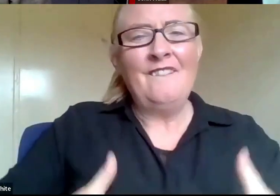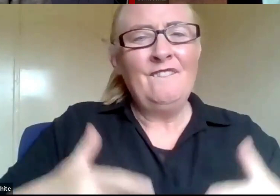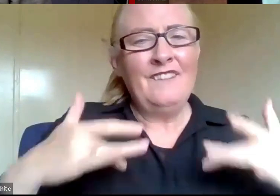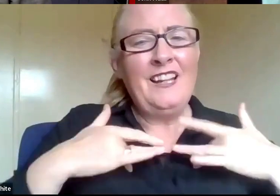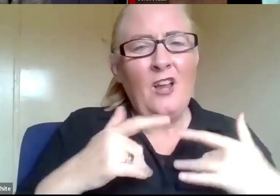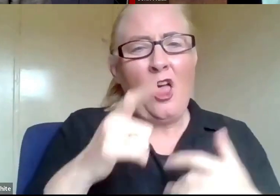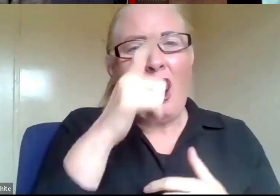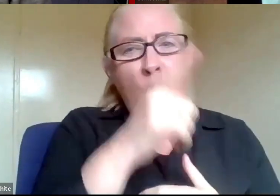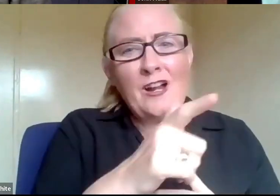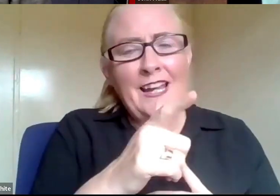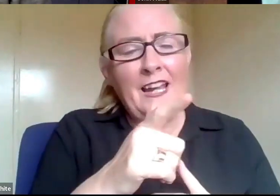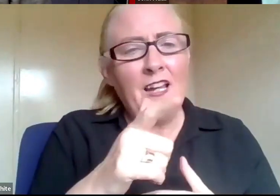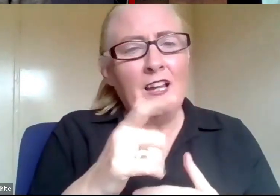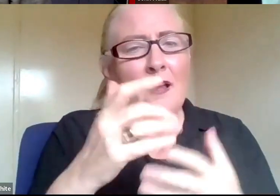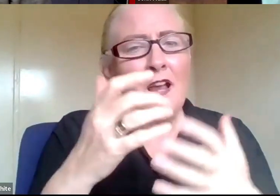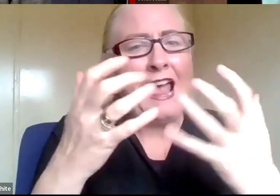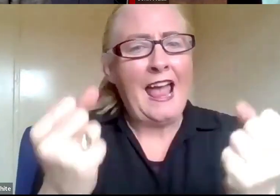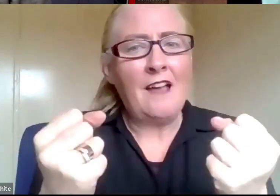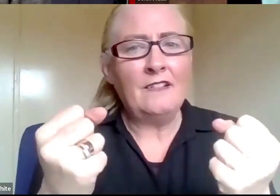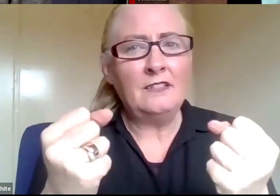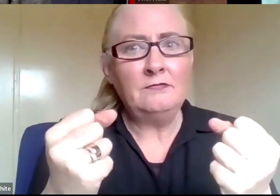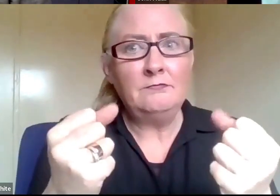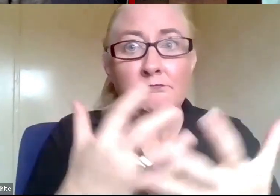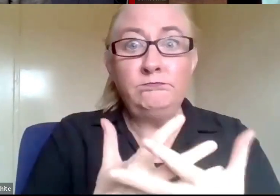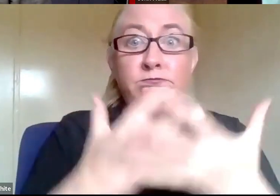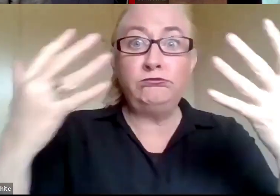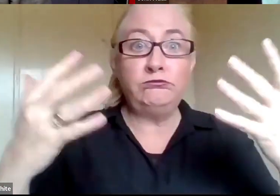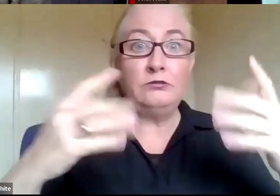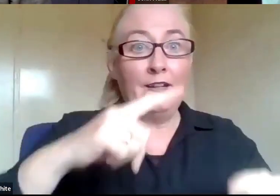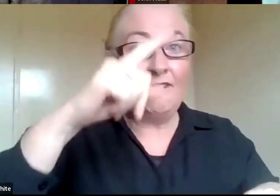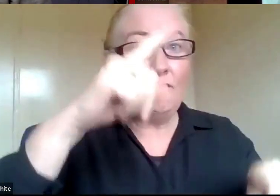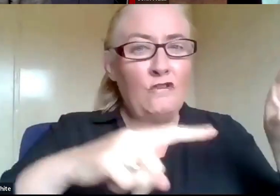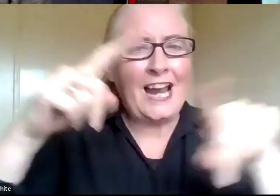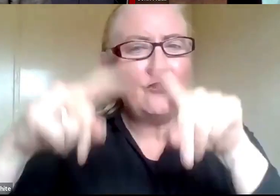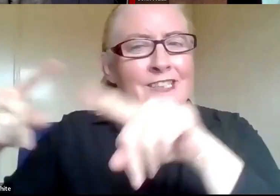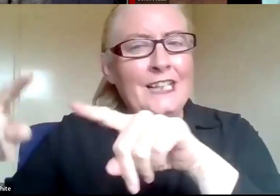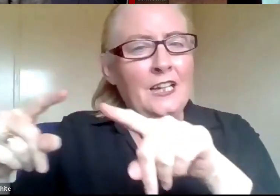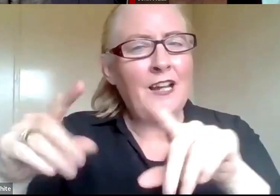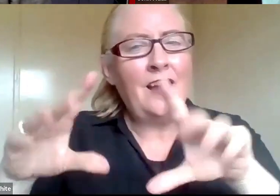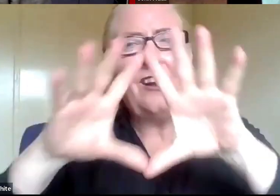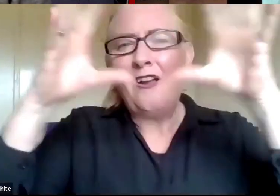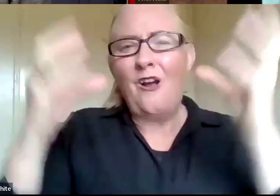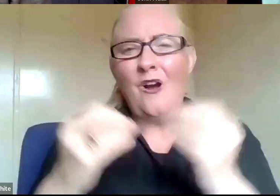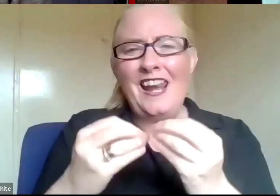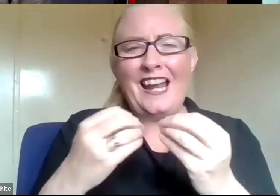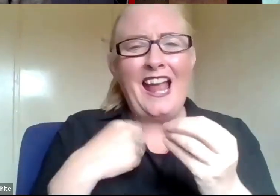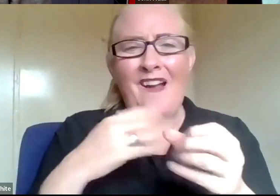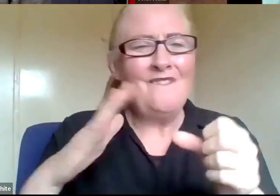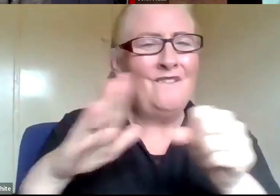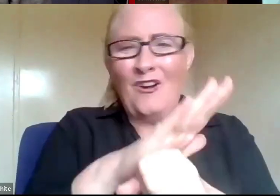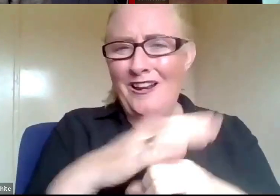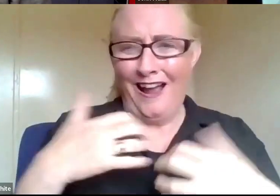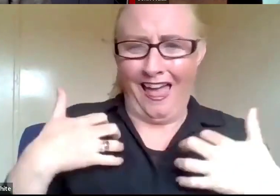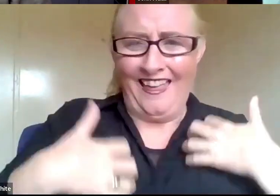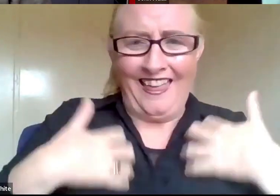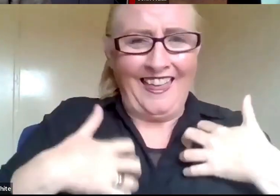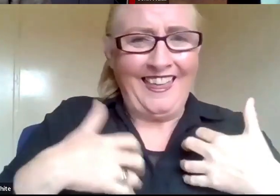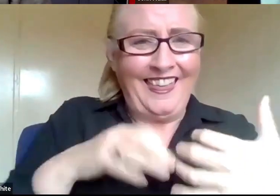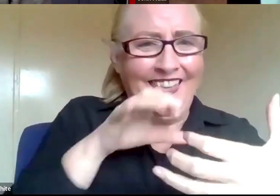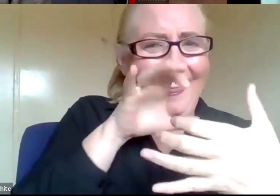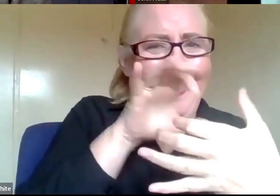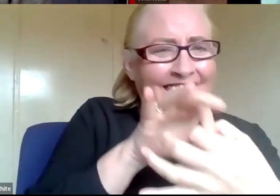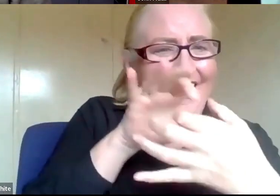them. But I'm full of interest for this one. This is so important. There are